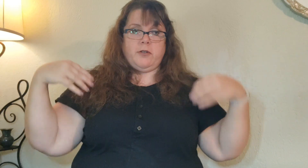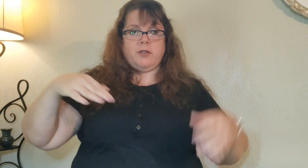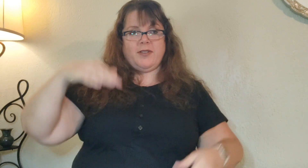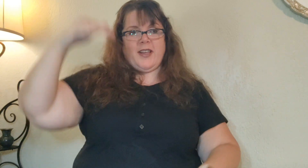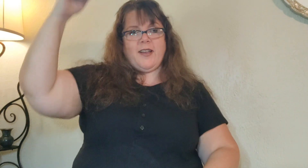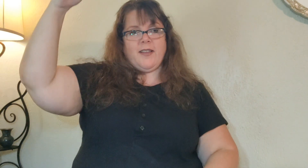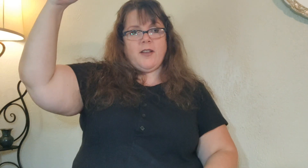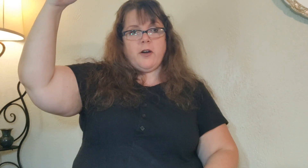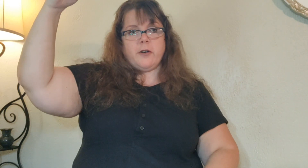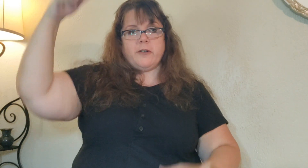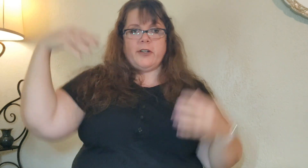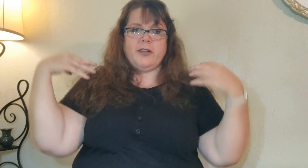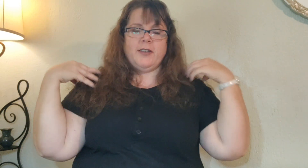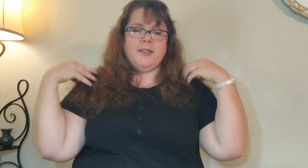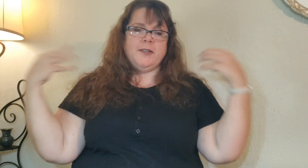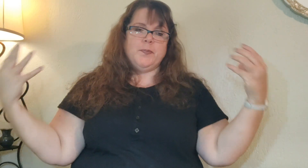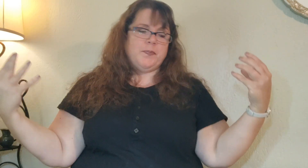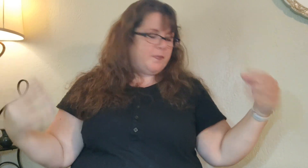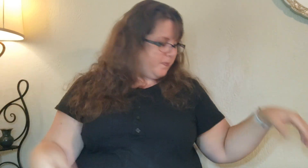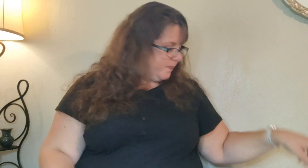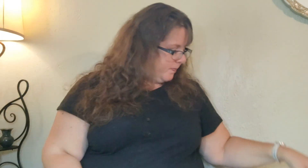shoulders. Hulk.